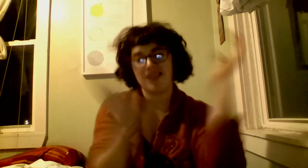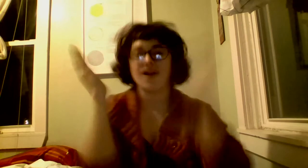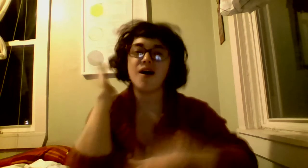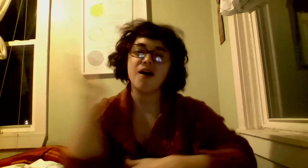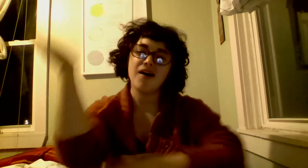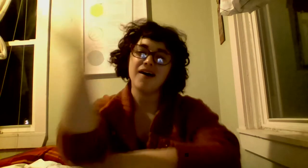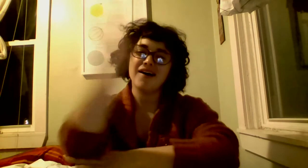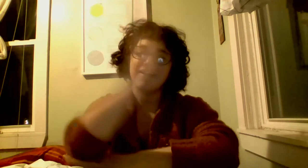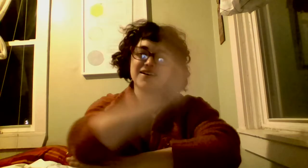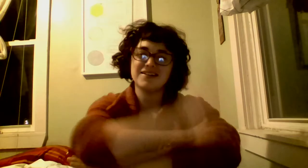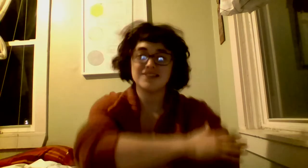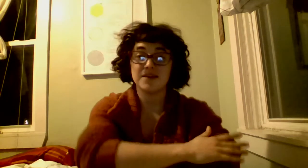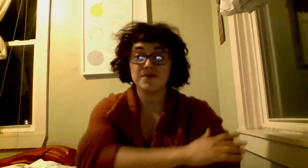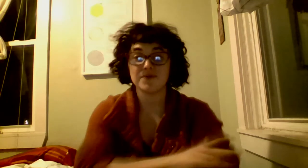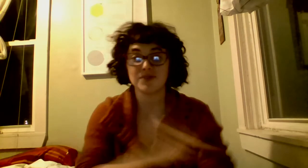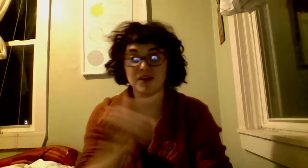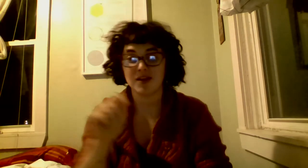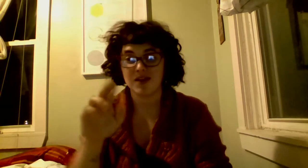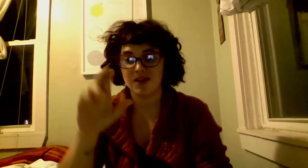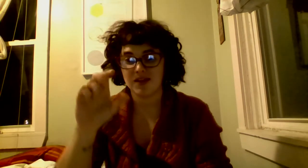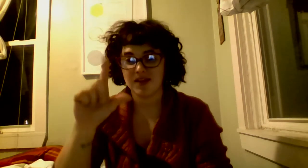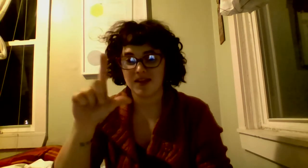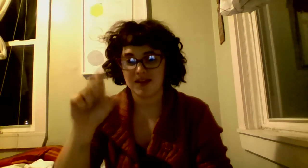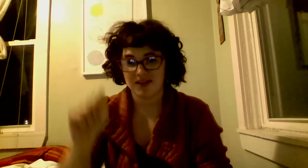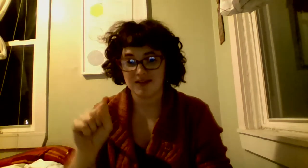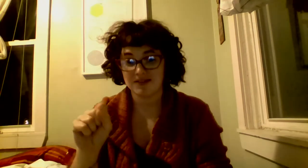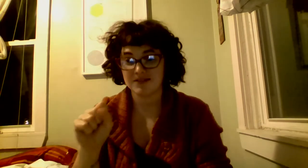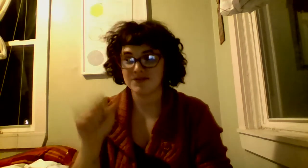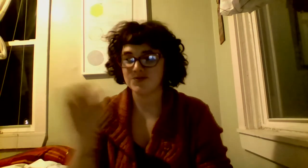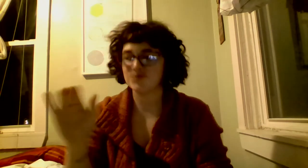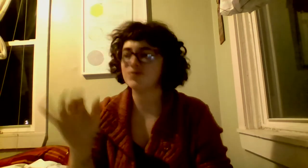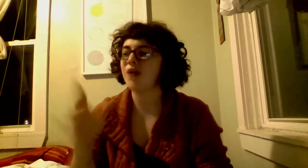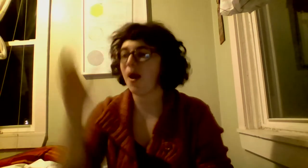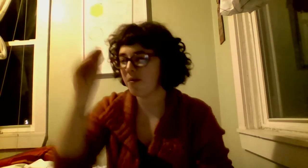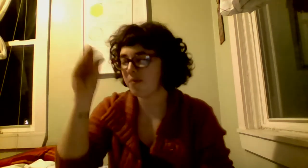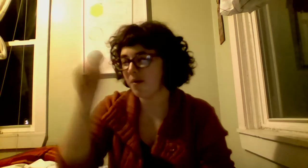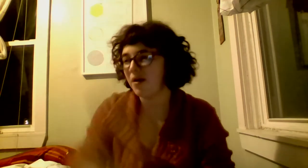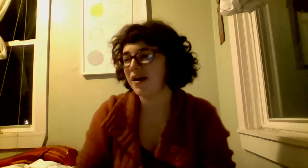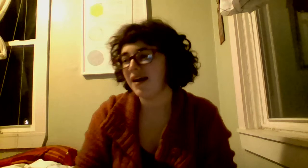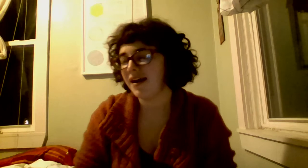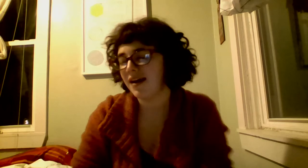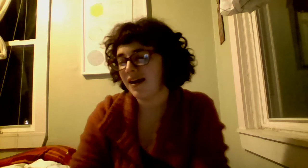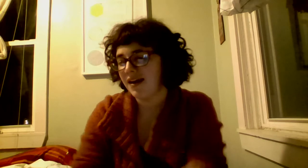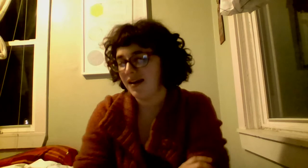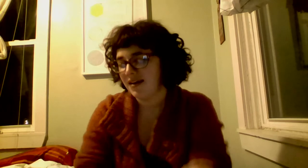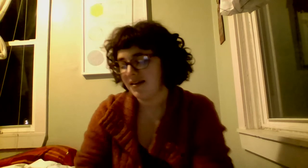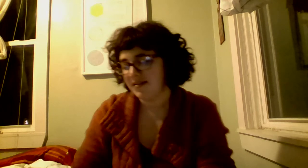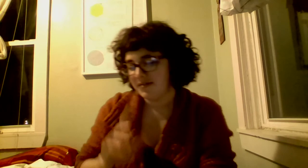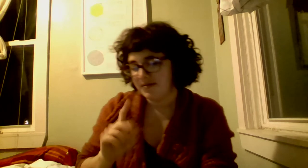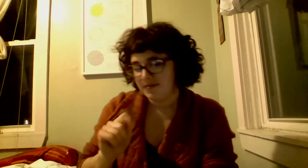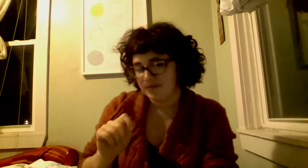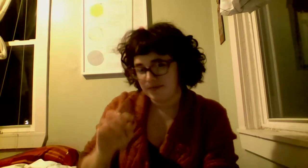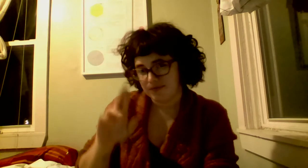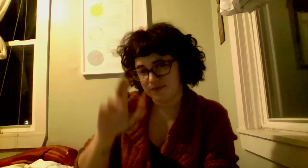Why don't you go to my place and we'll have a bite to eat together?" "Good idea," said the Ashland, because there was nothing at his house. So